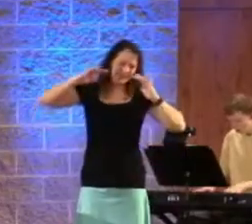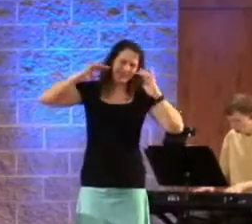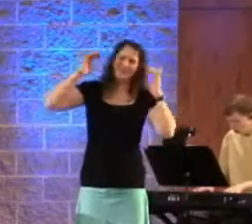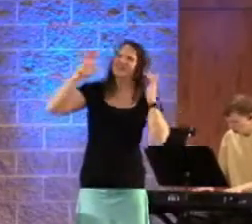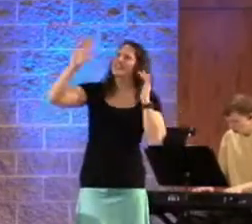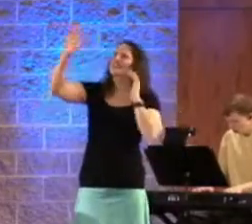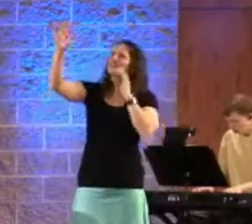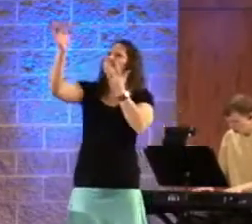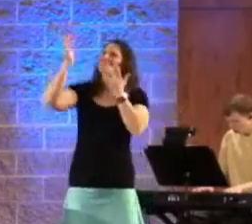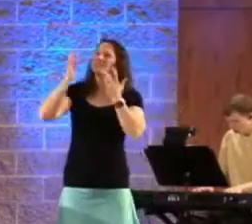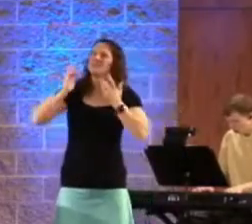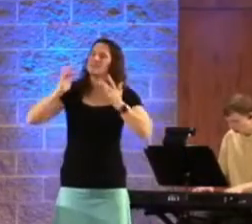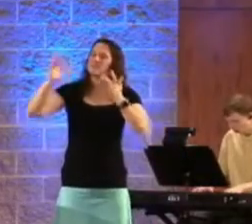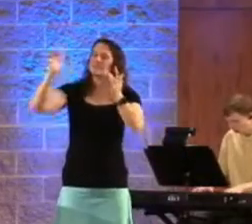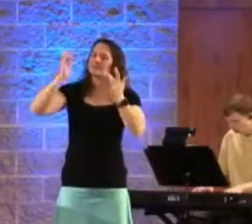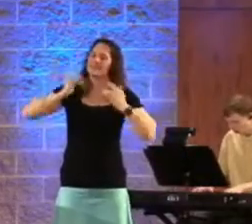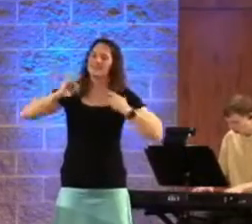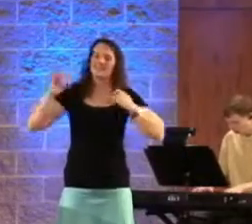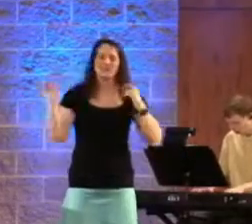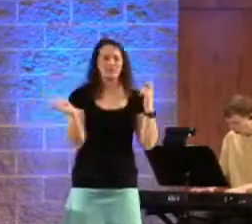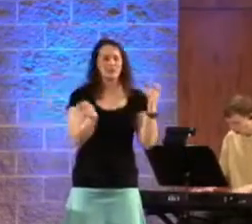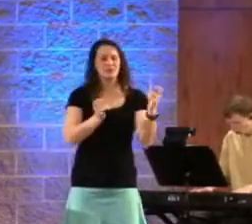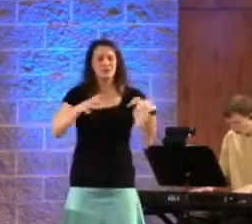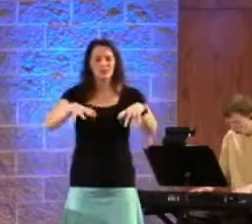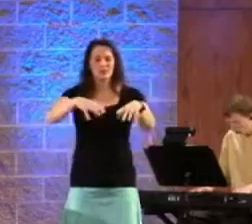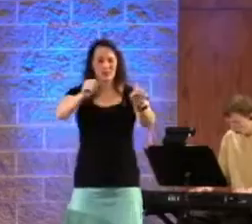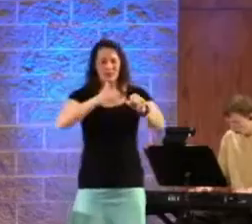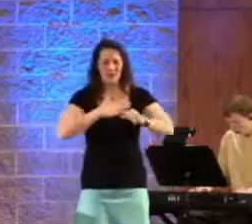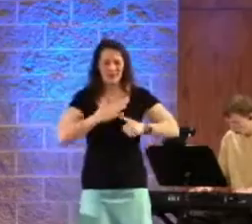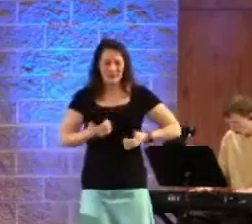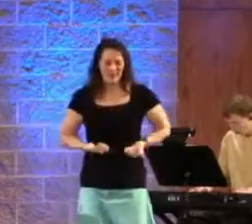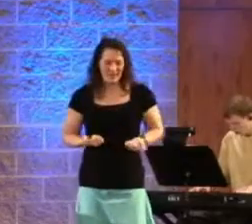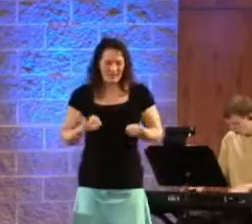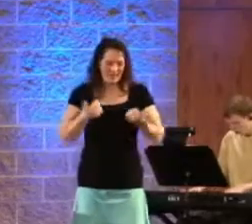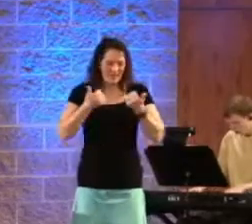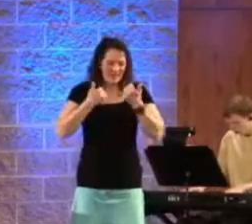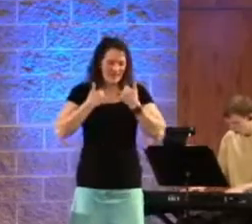His mercy reigns. Unending